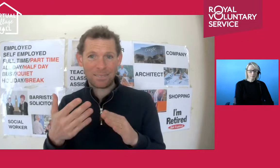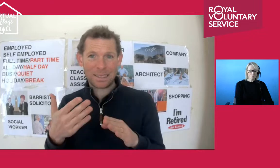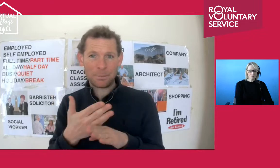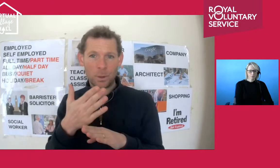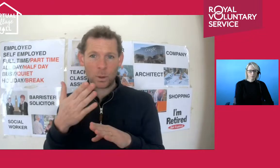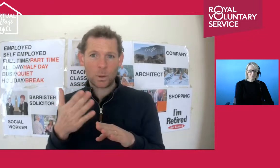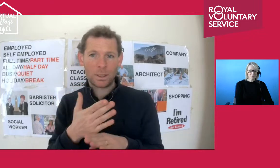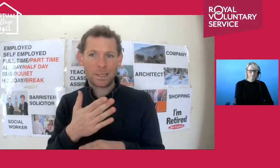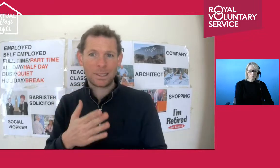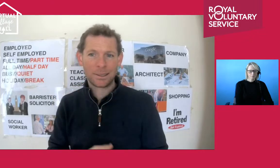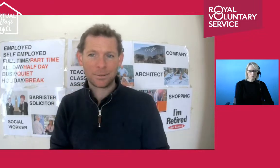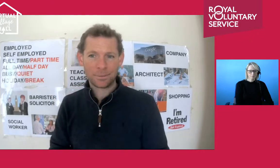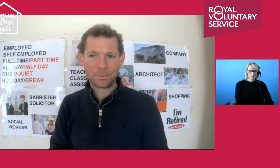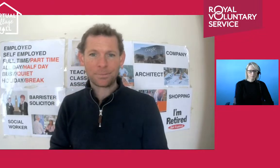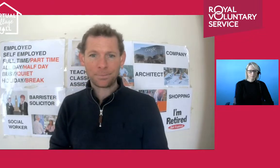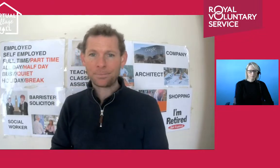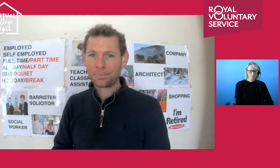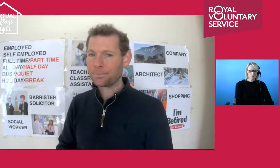I'm self-employed.